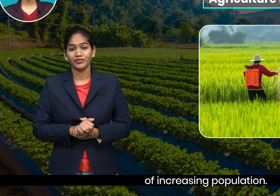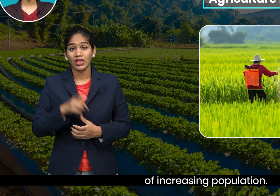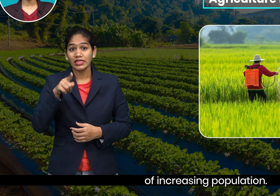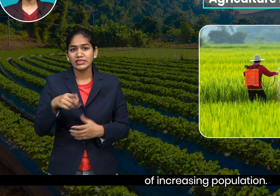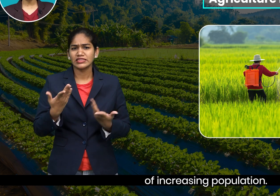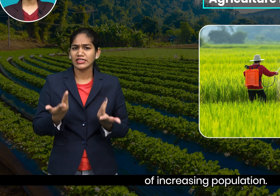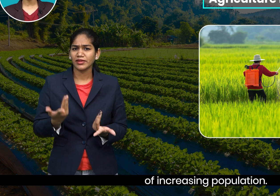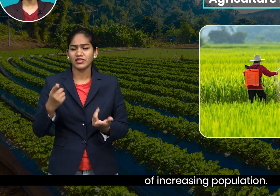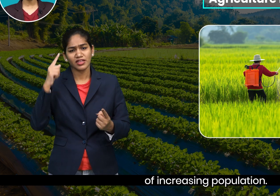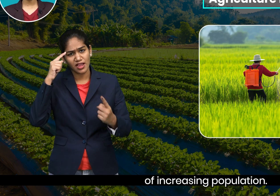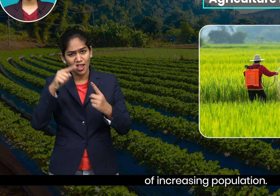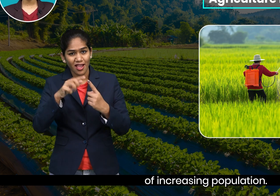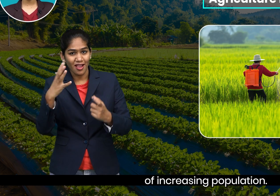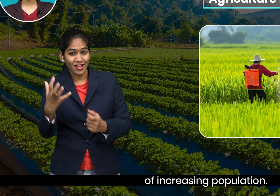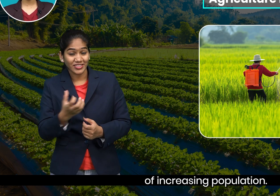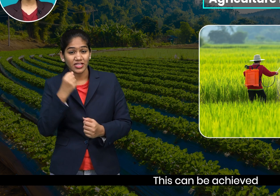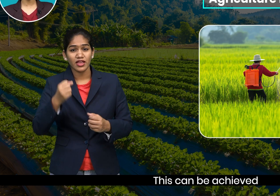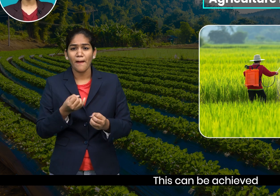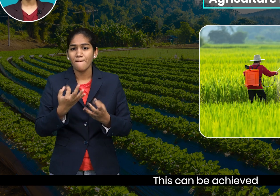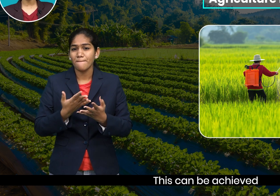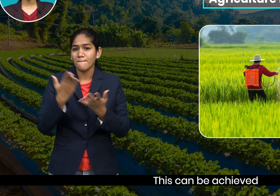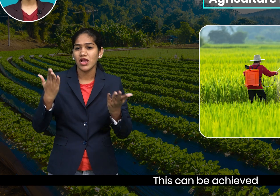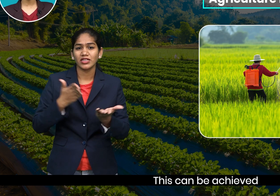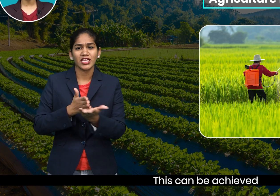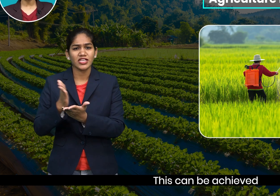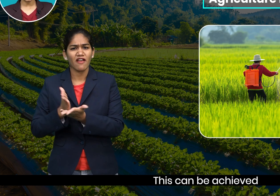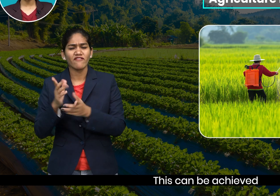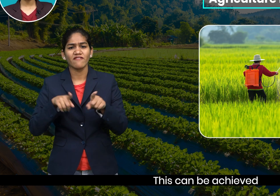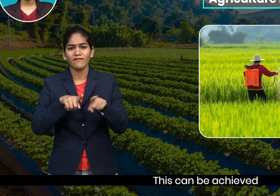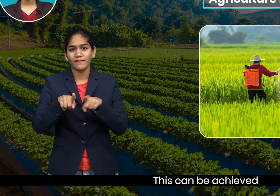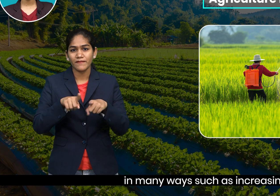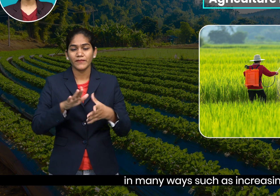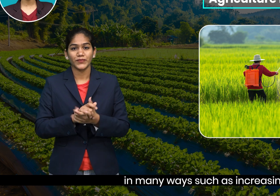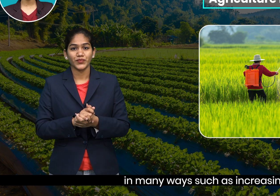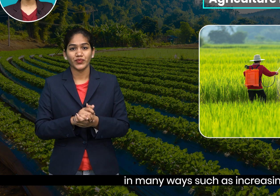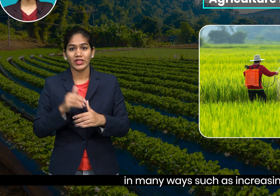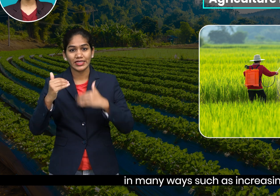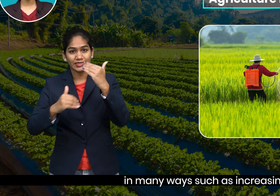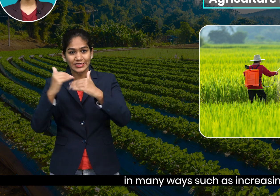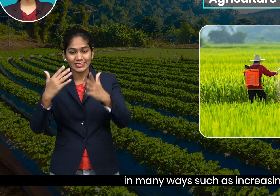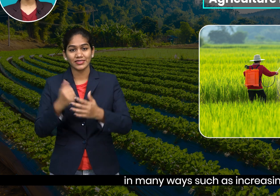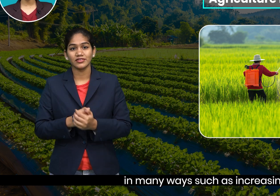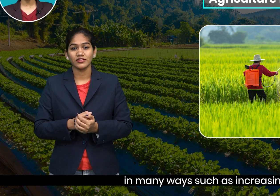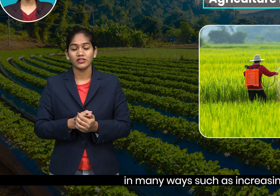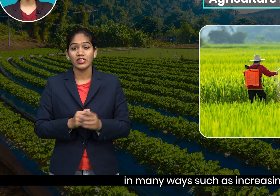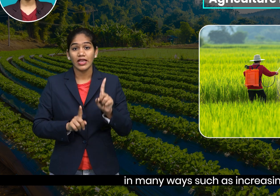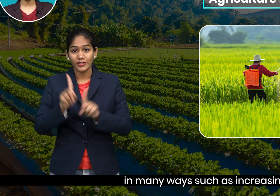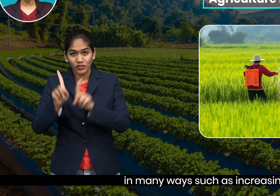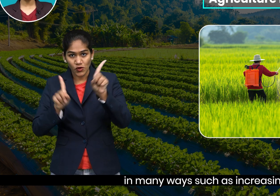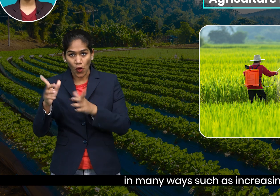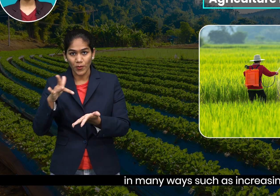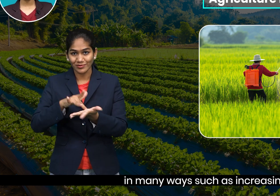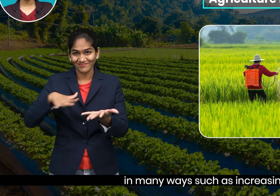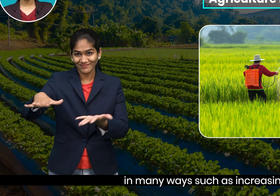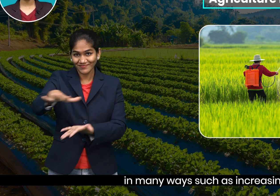This can be achieved in many ways, such as increasing the cropped